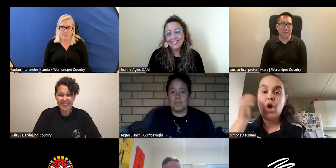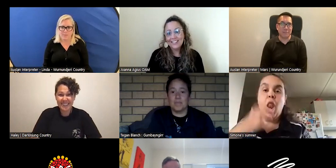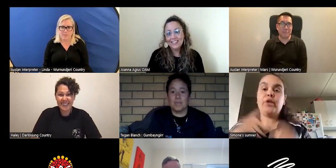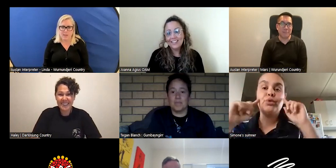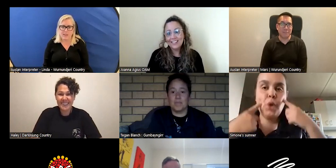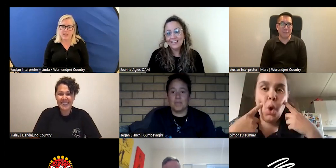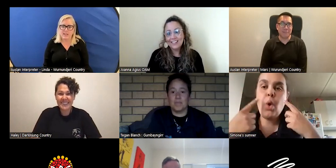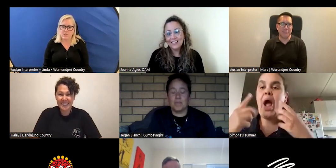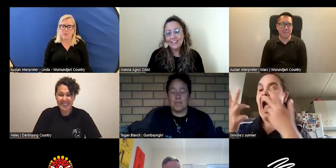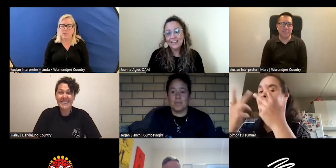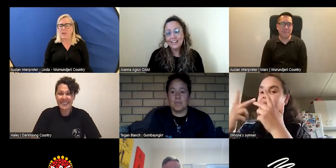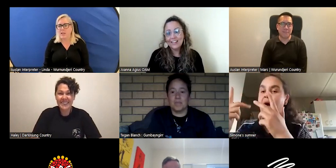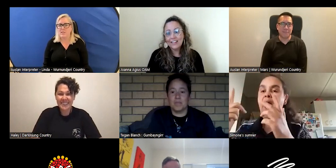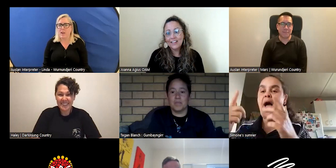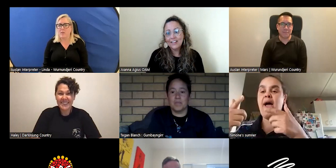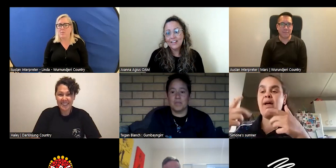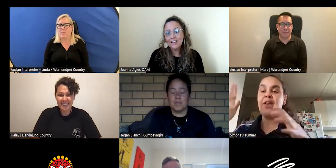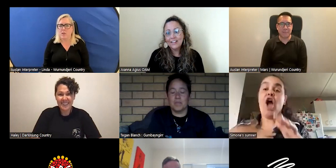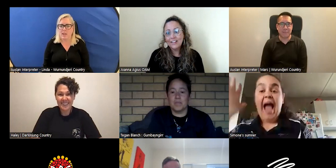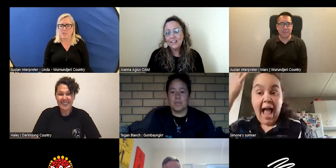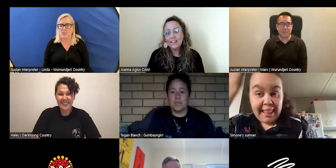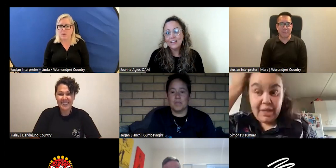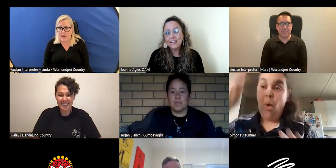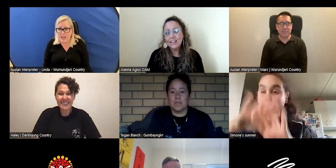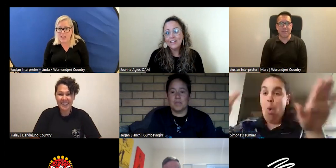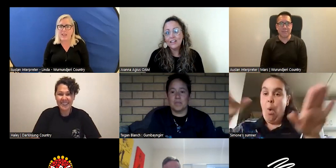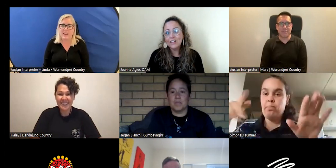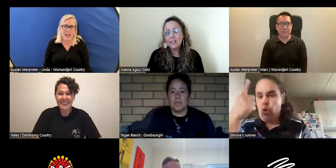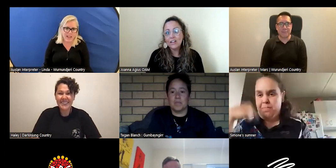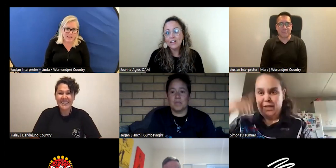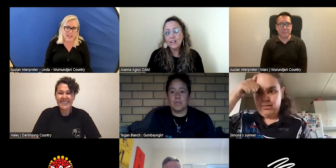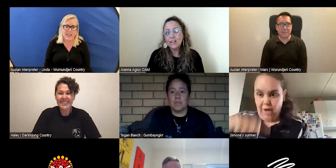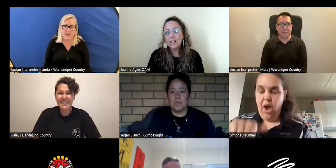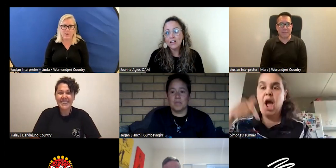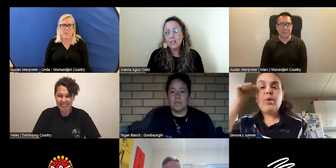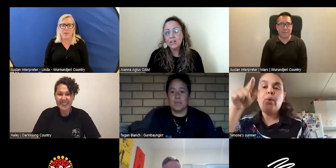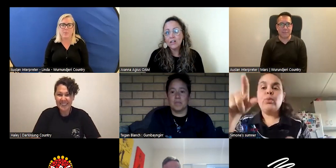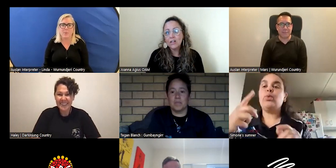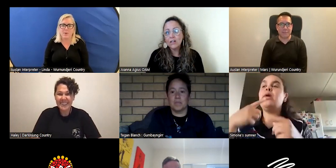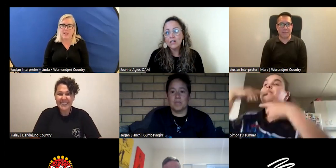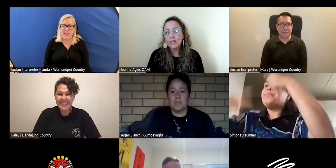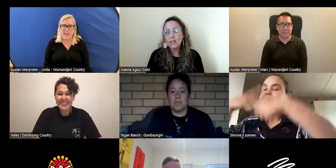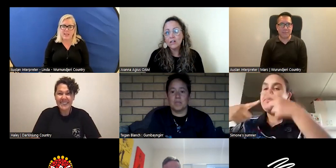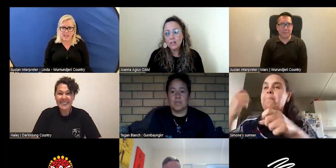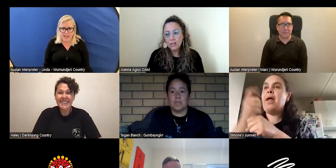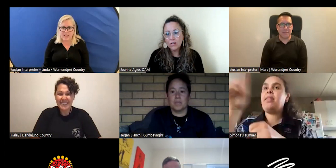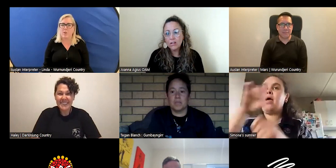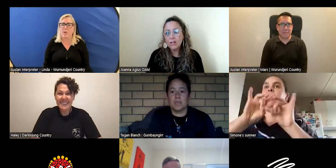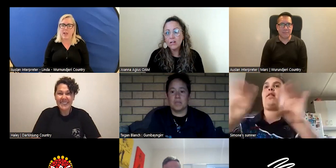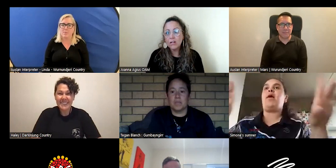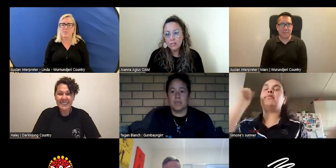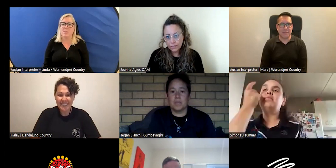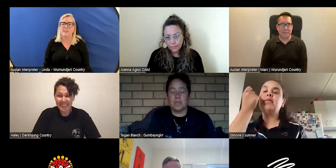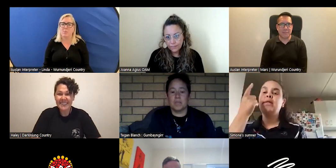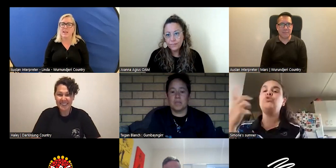Absolutely. Yeah, it's good. It's great that we've got Joanna and Hayley and all the people here who